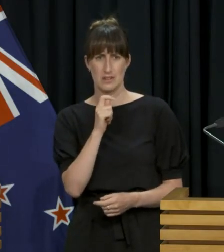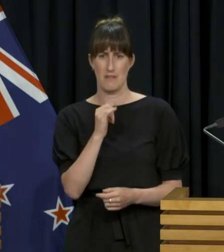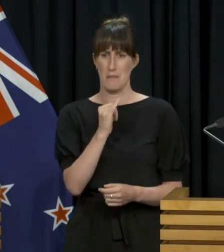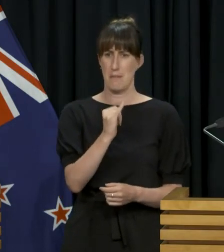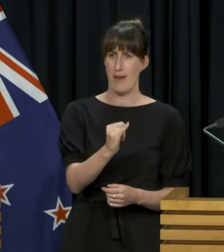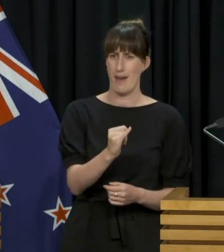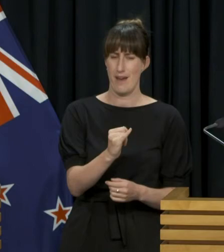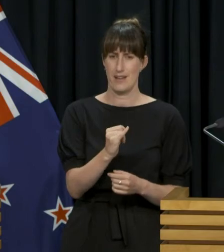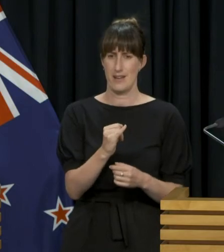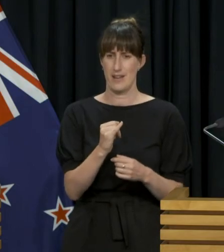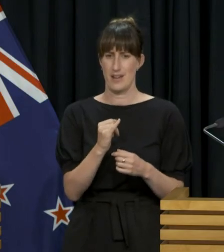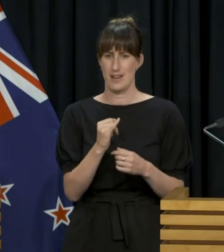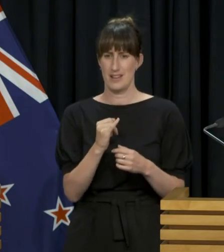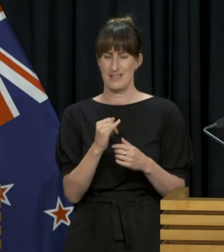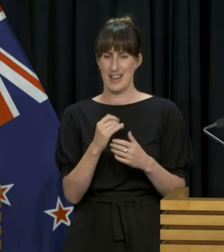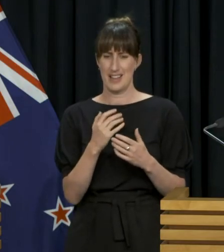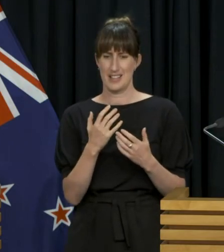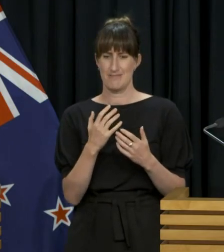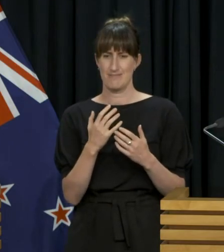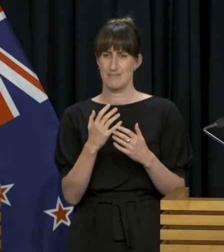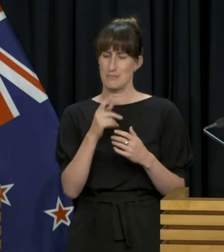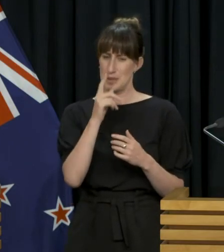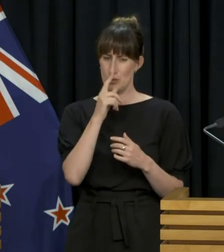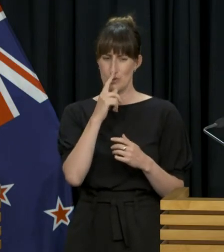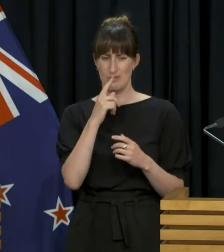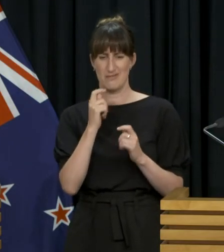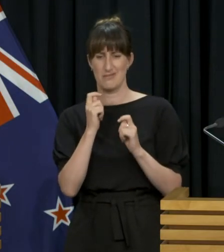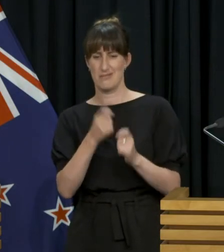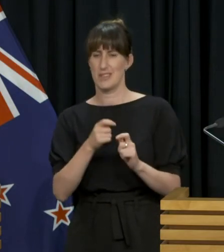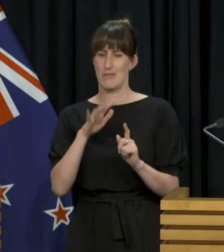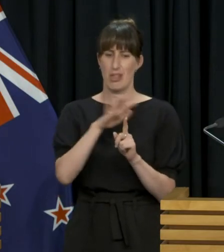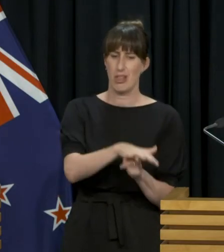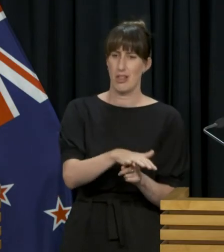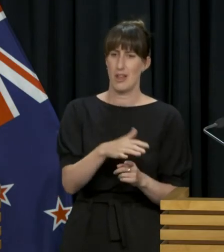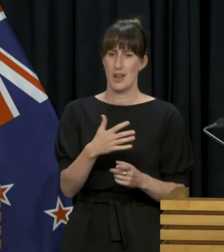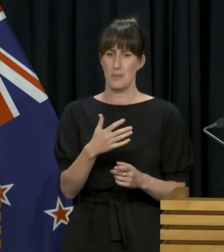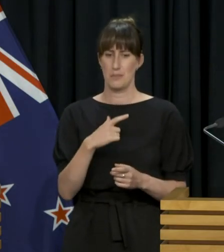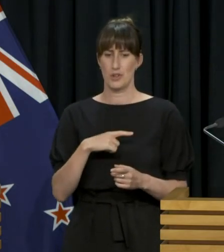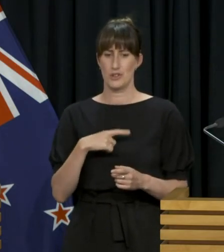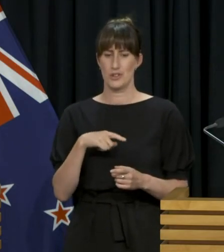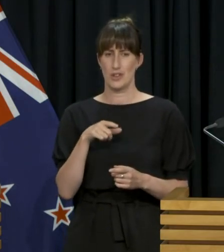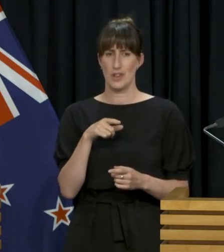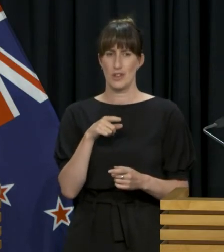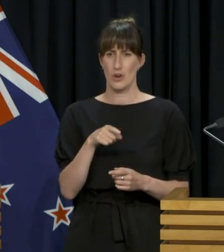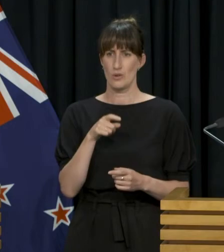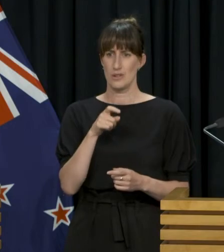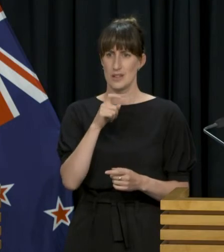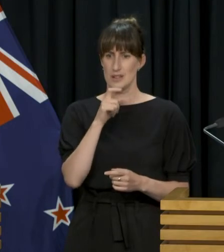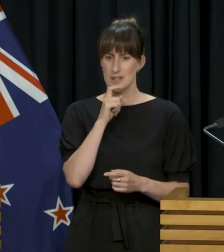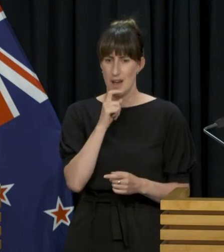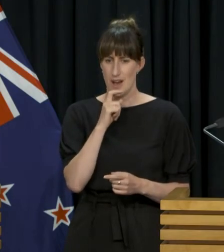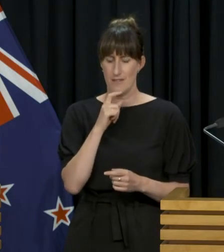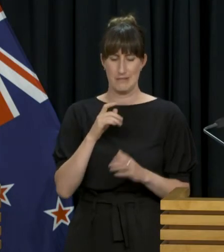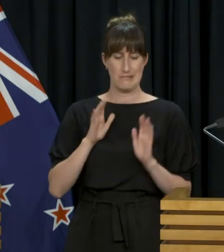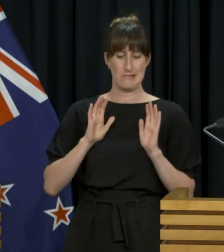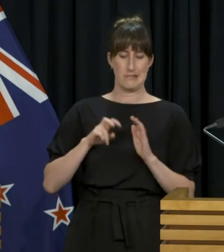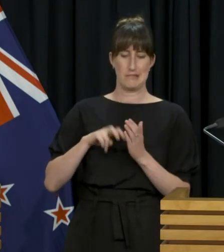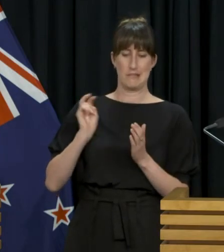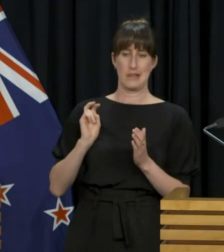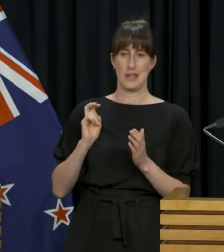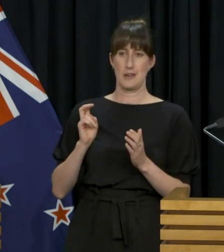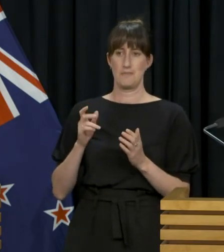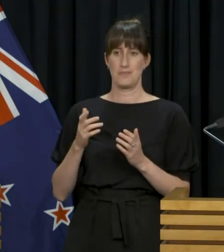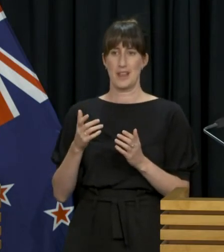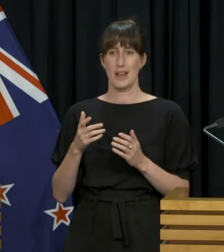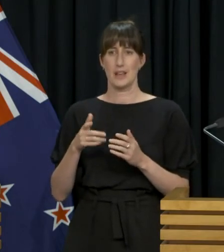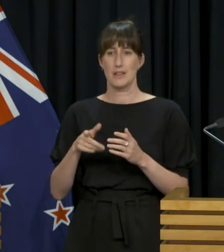the media, where I hear reports of people saying that, you know, they're struggling to find enough people to fill their rosters, for example, because of